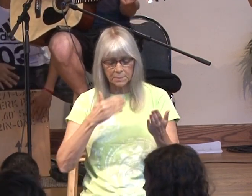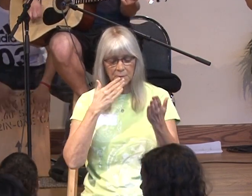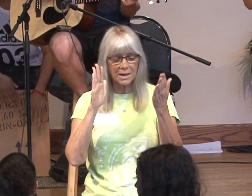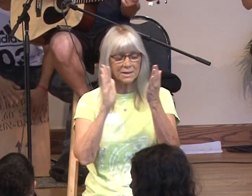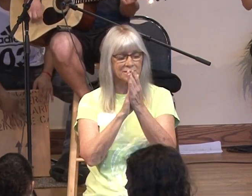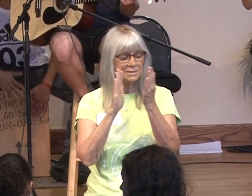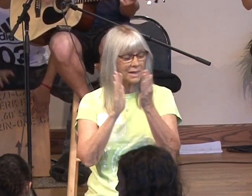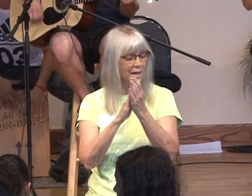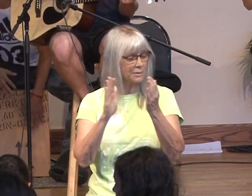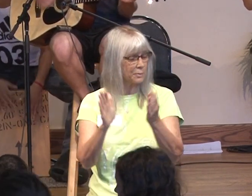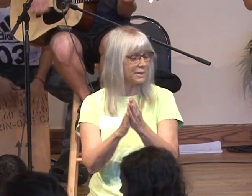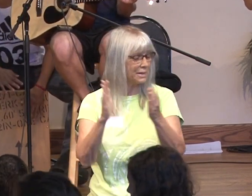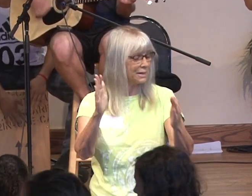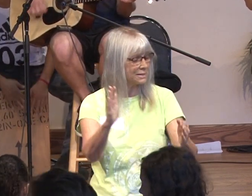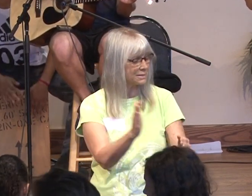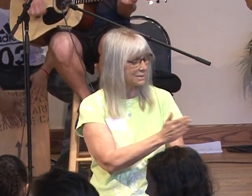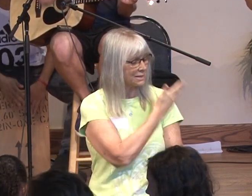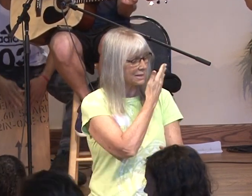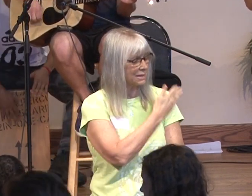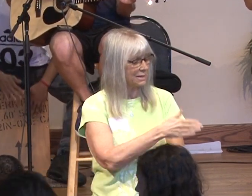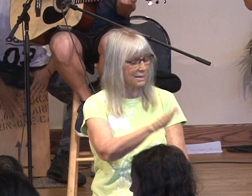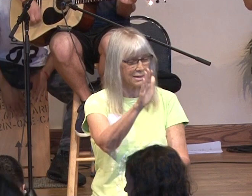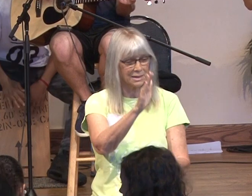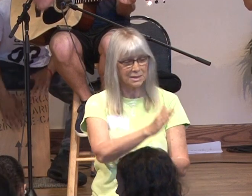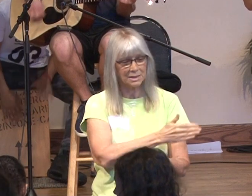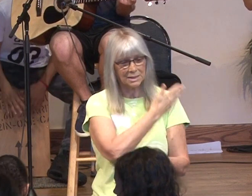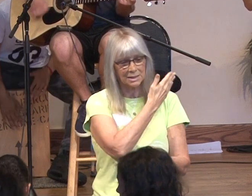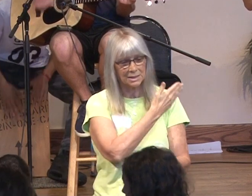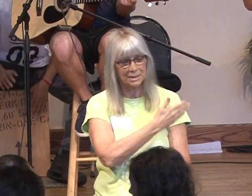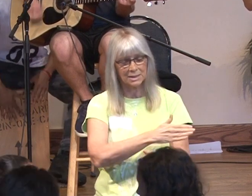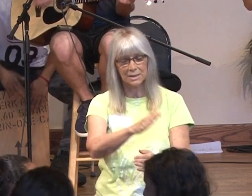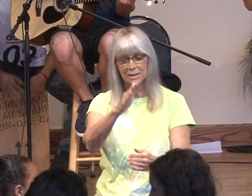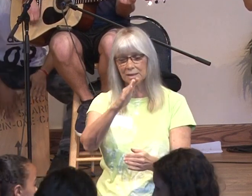through all the praises that we